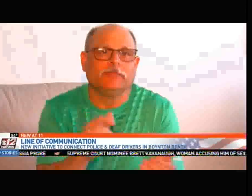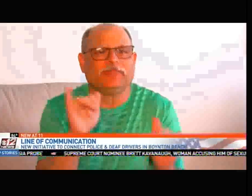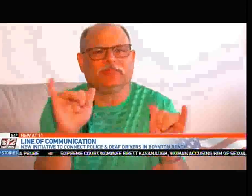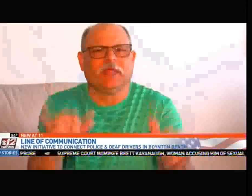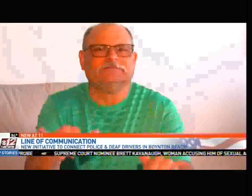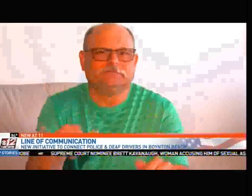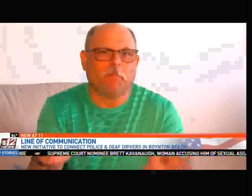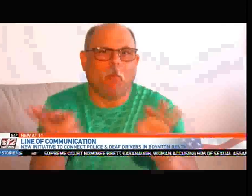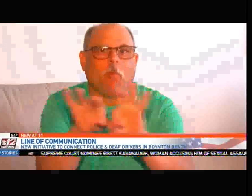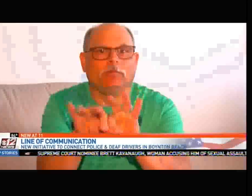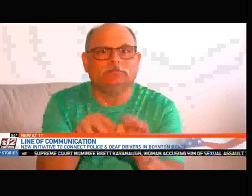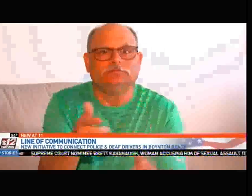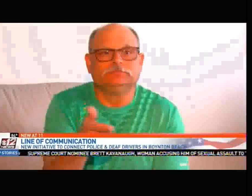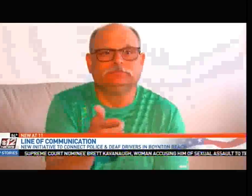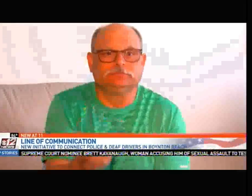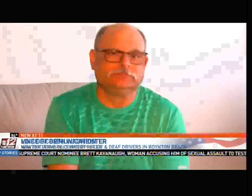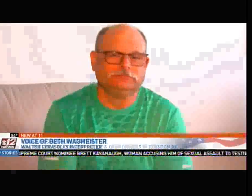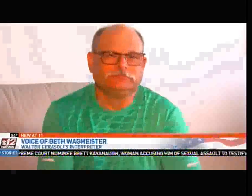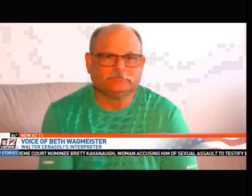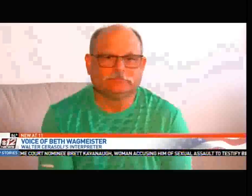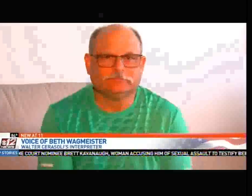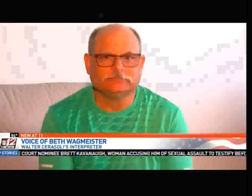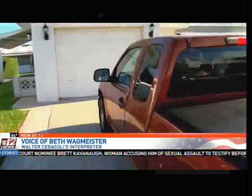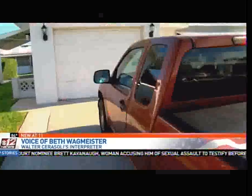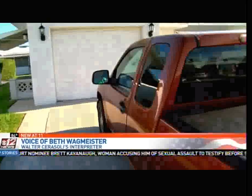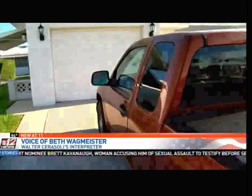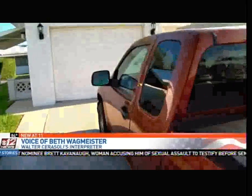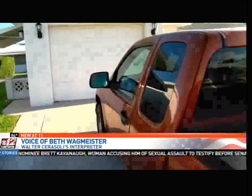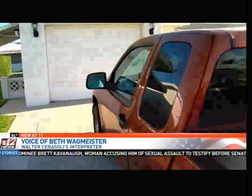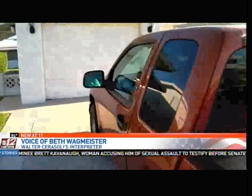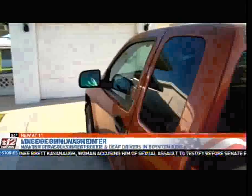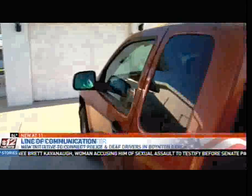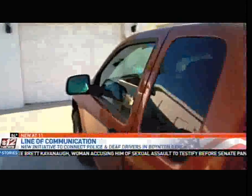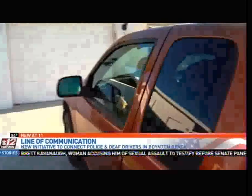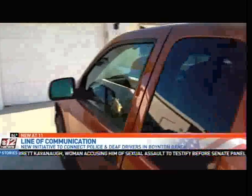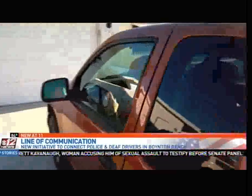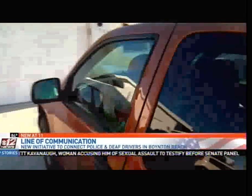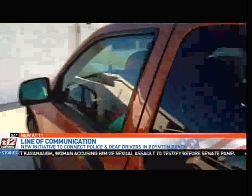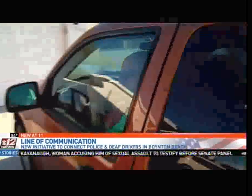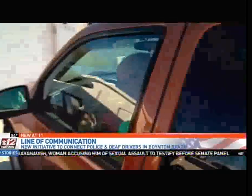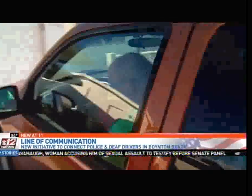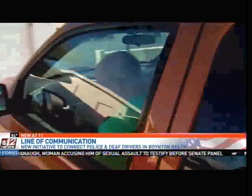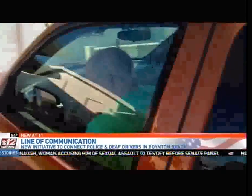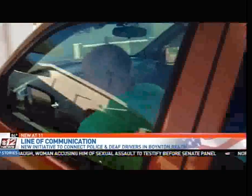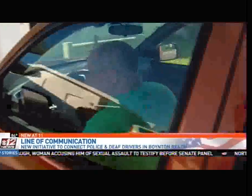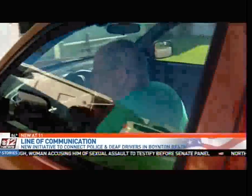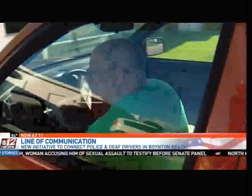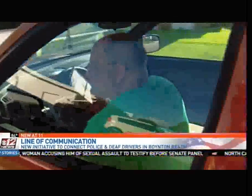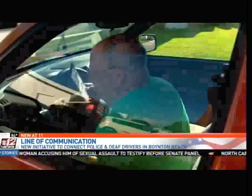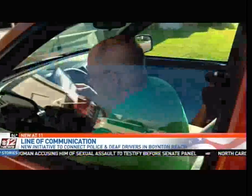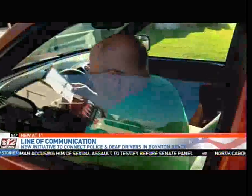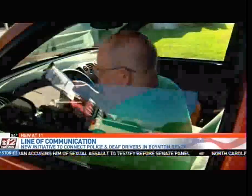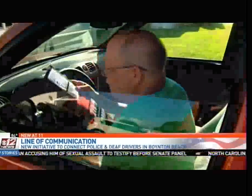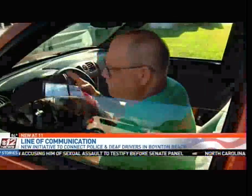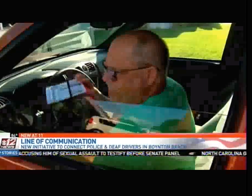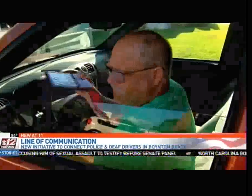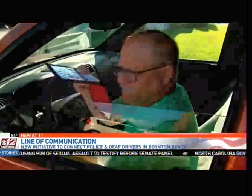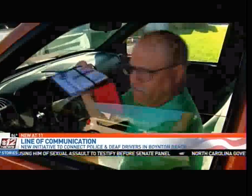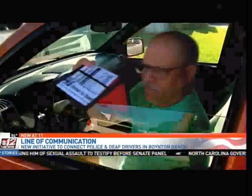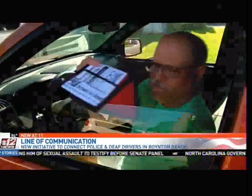you stop me? That's basically how we've been doing it. If history repeats itself, or if there's an emergency on the road, Sarasoli says he